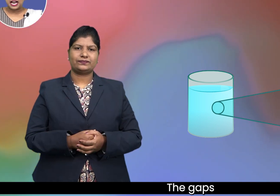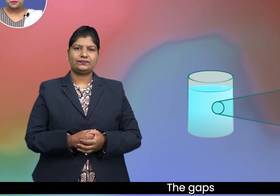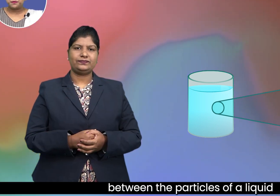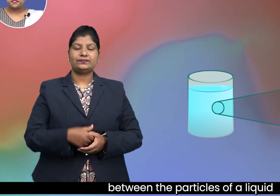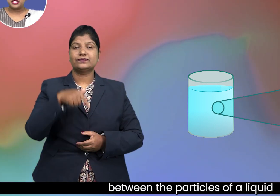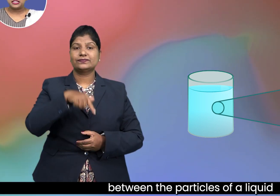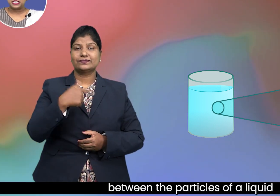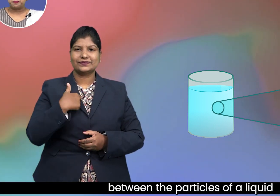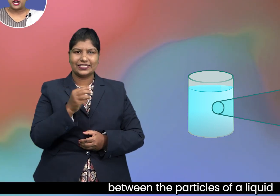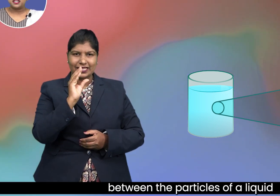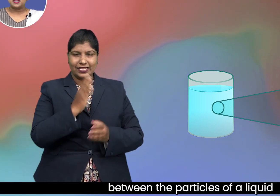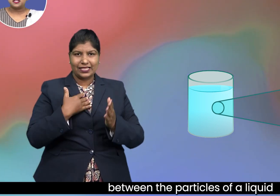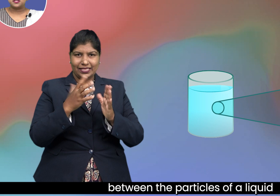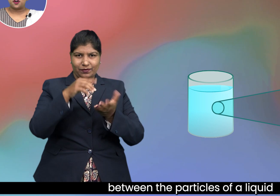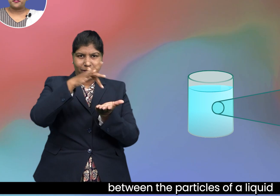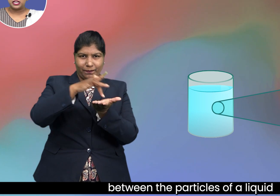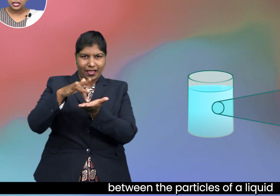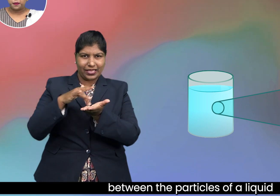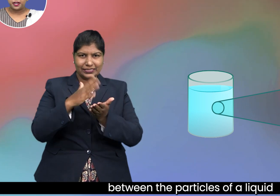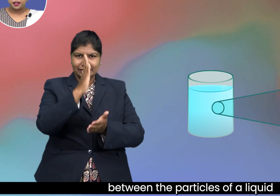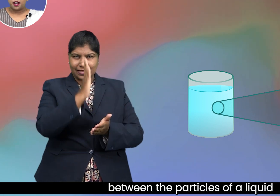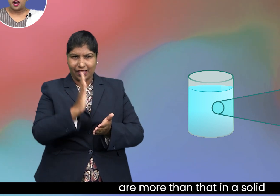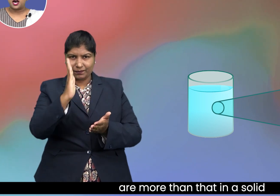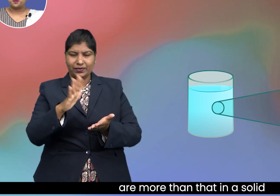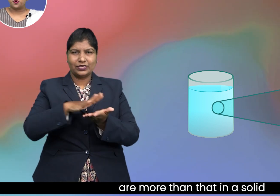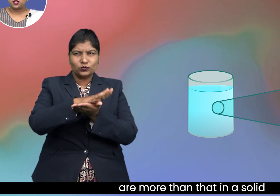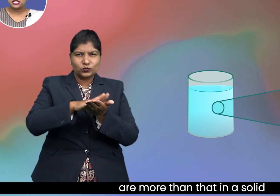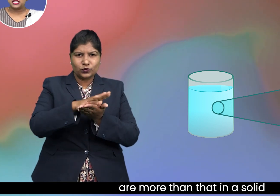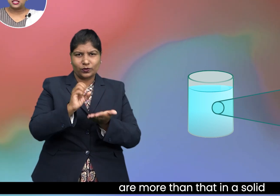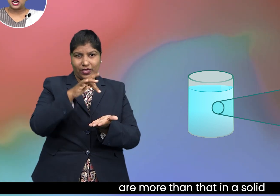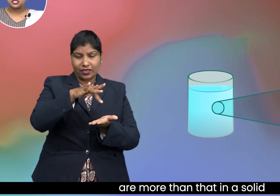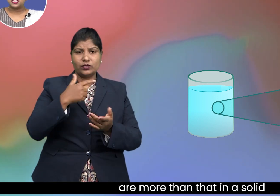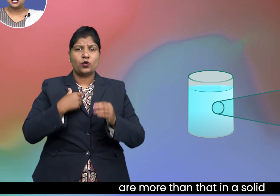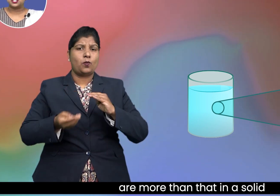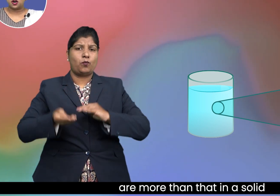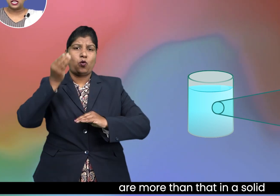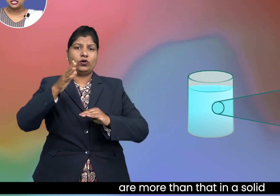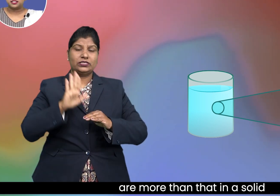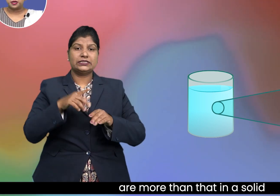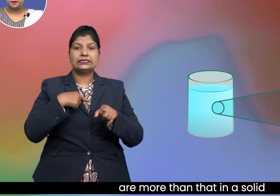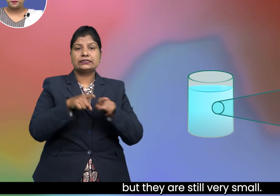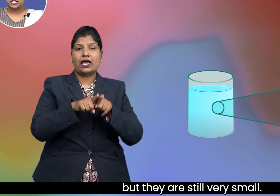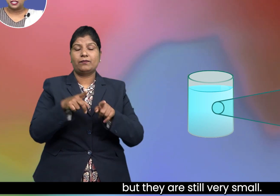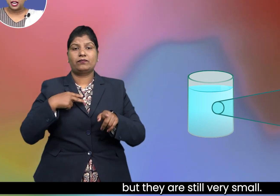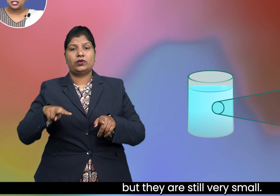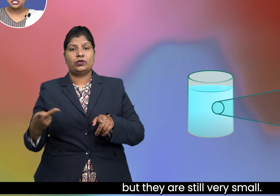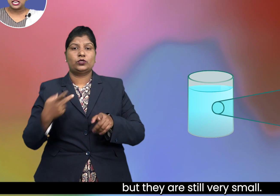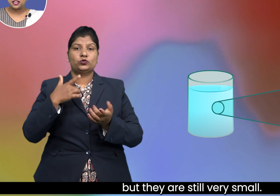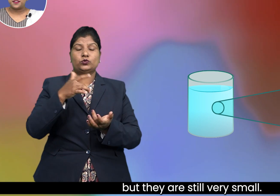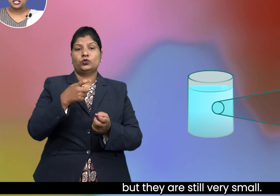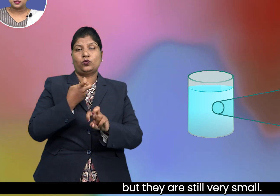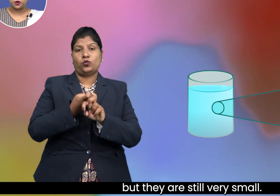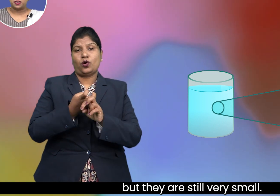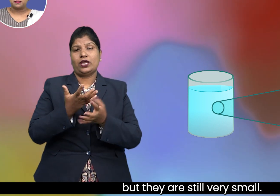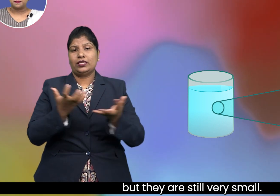The gaps between the particles of a liquid are more than that in a solid, but they are